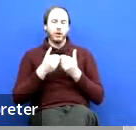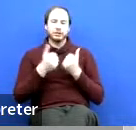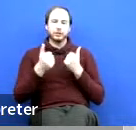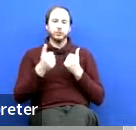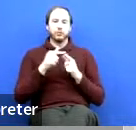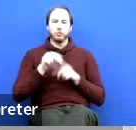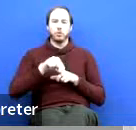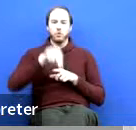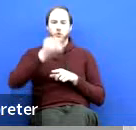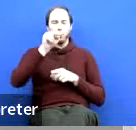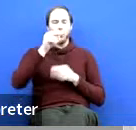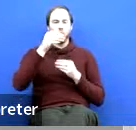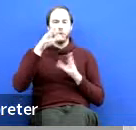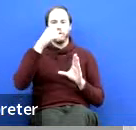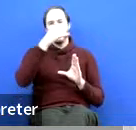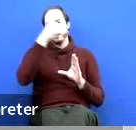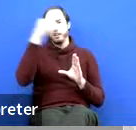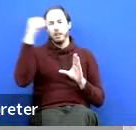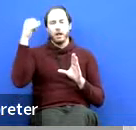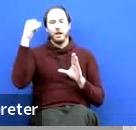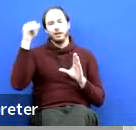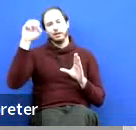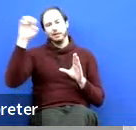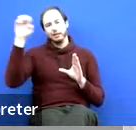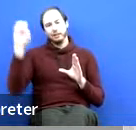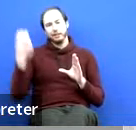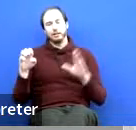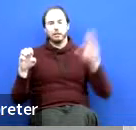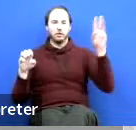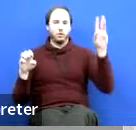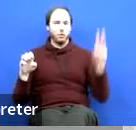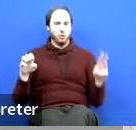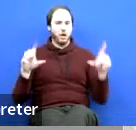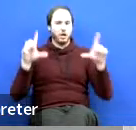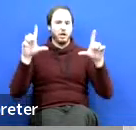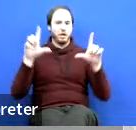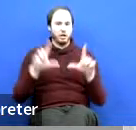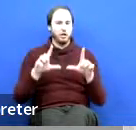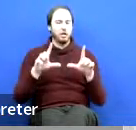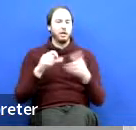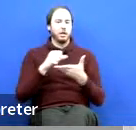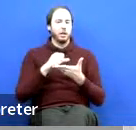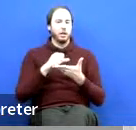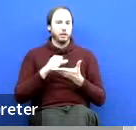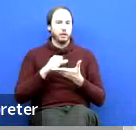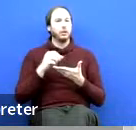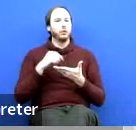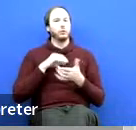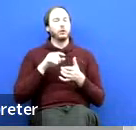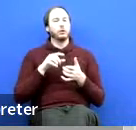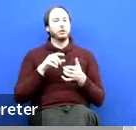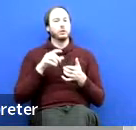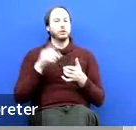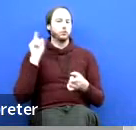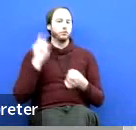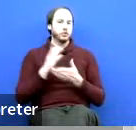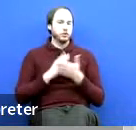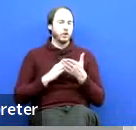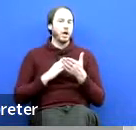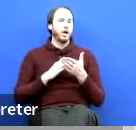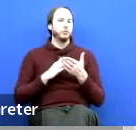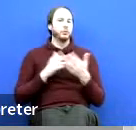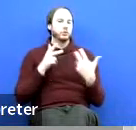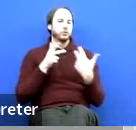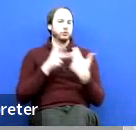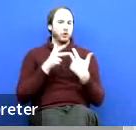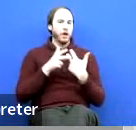our north property line and our east property line and our west property line. We also eliminated traffic that was